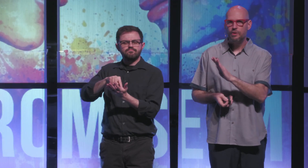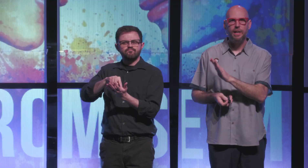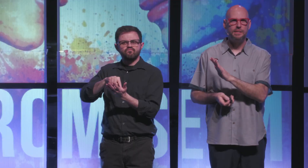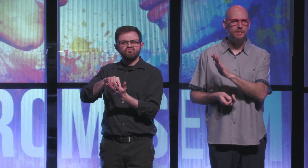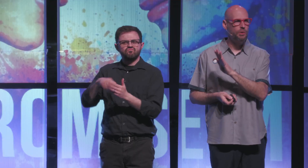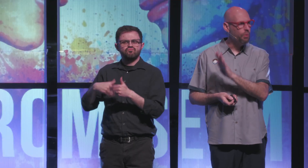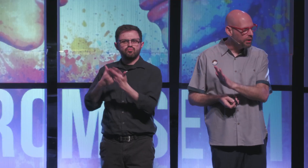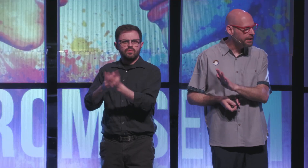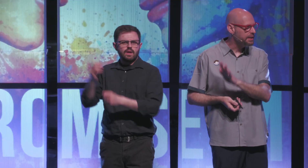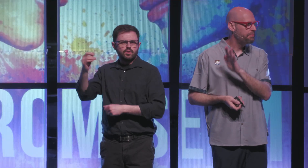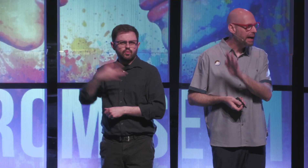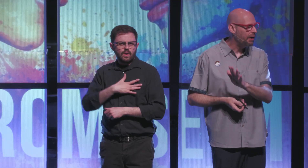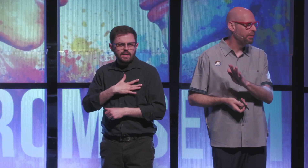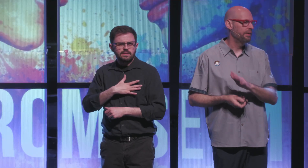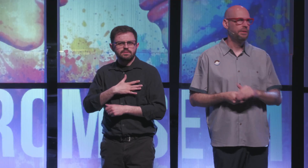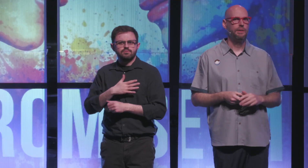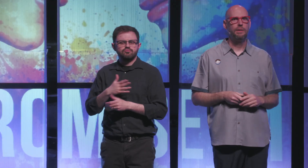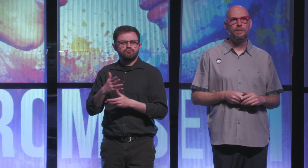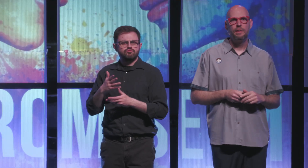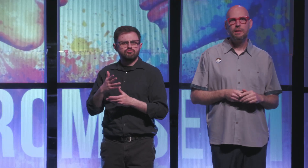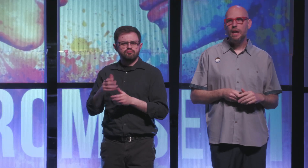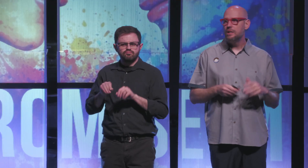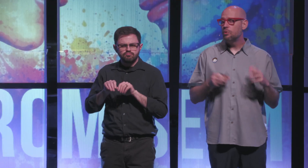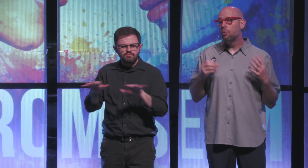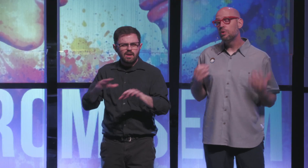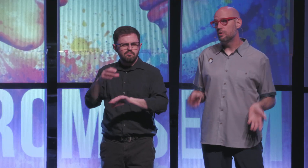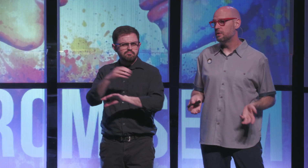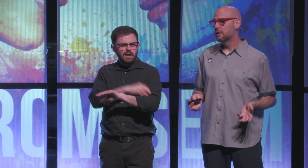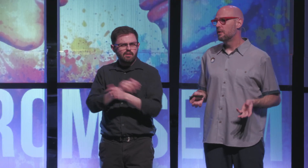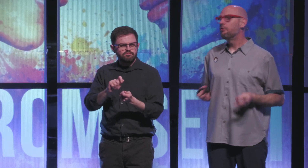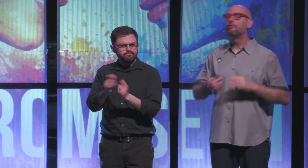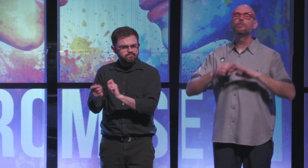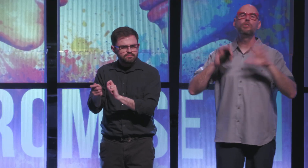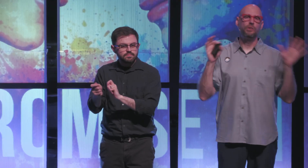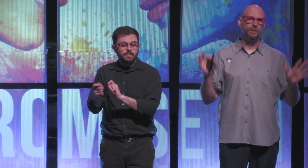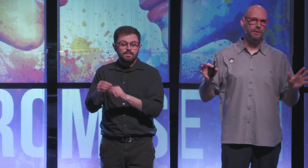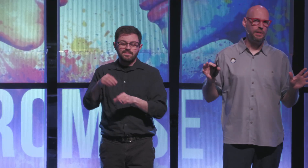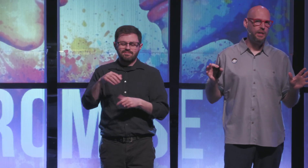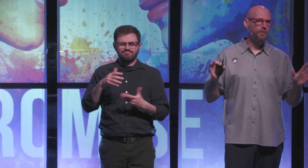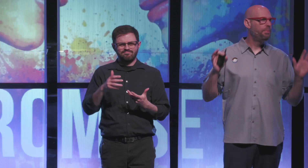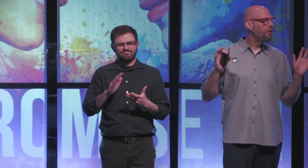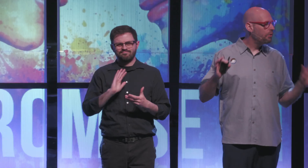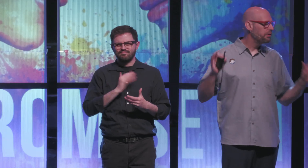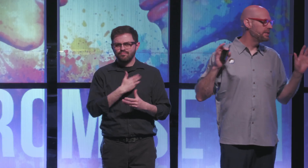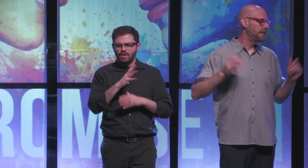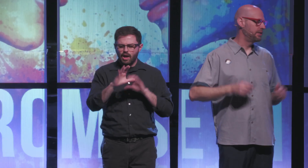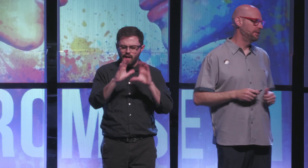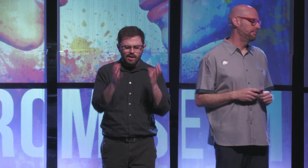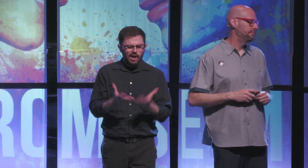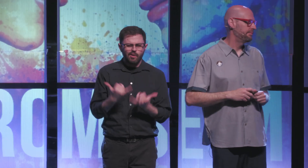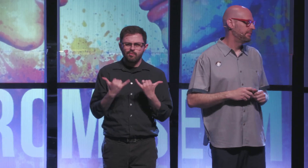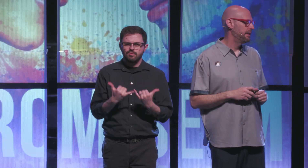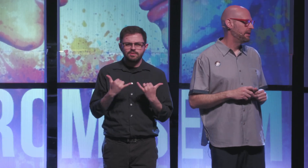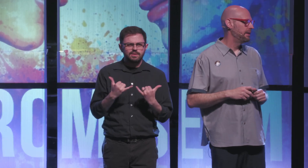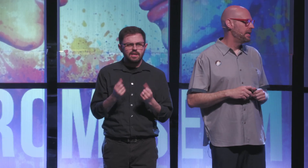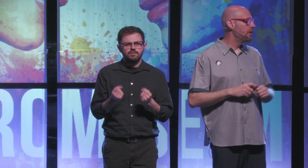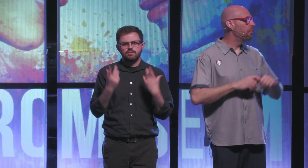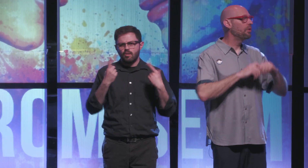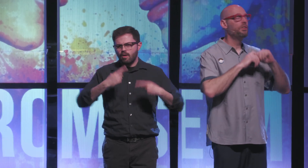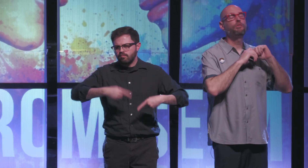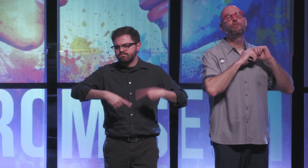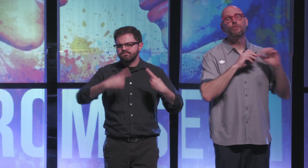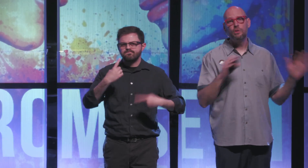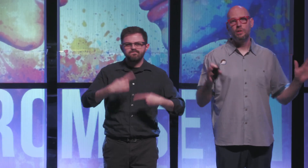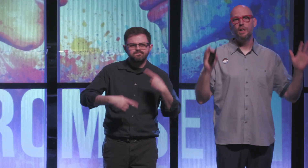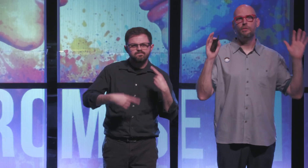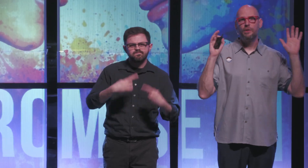room for grace to work its power. And in a world full of polarization, in a